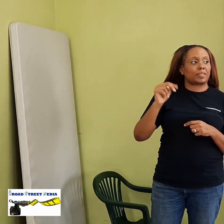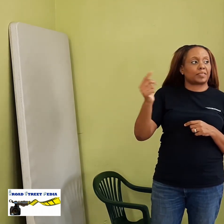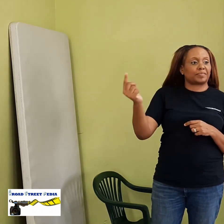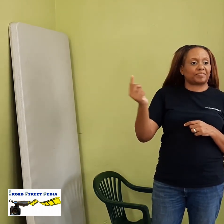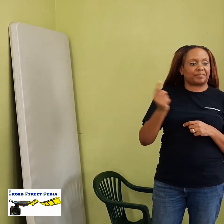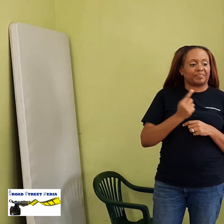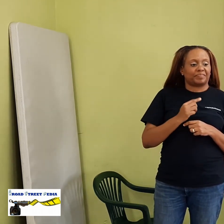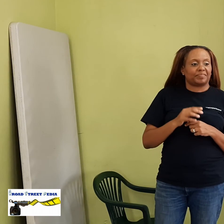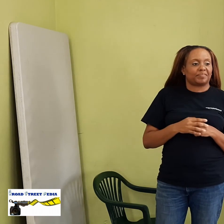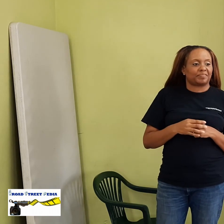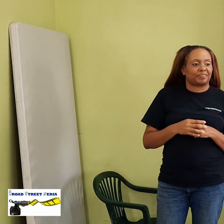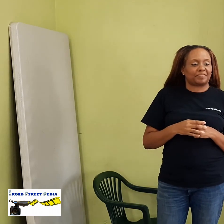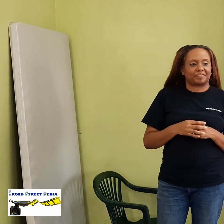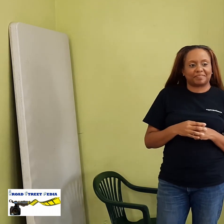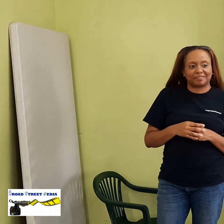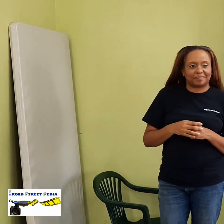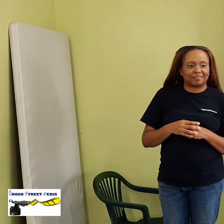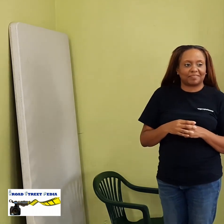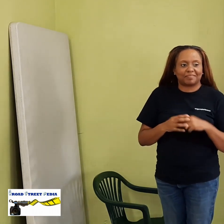Alicia Wharton.